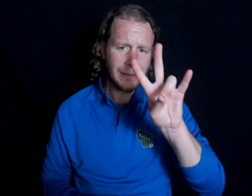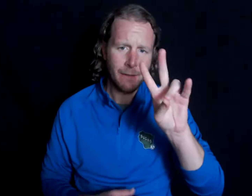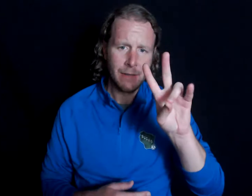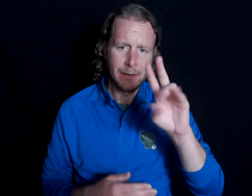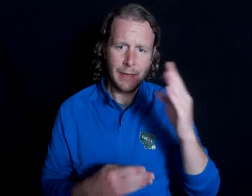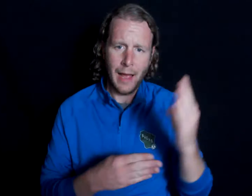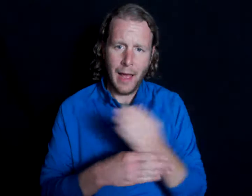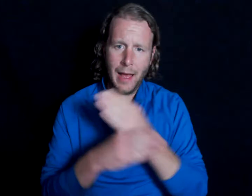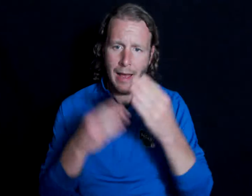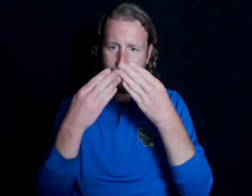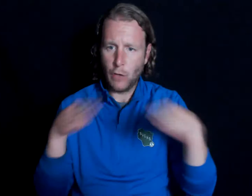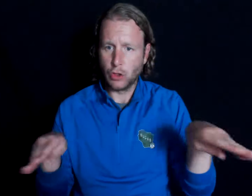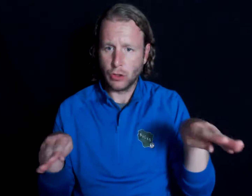from last year.